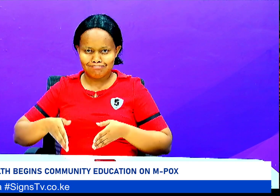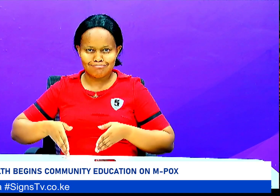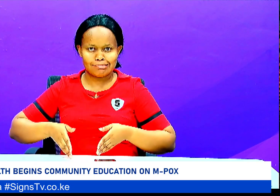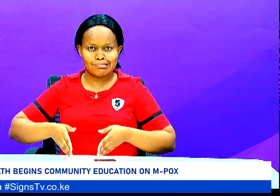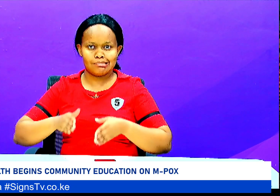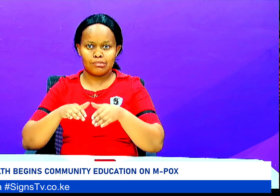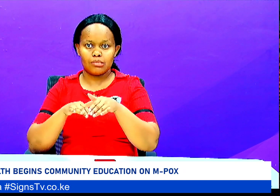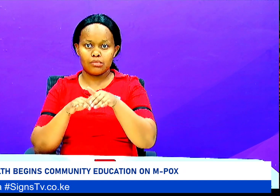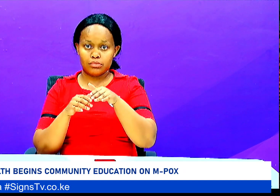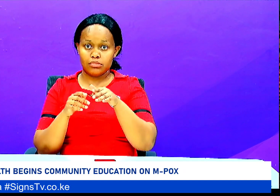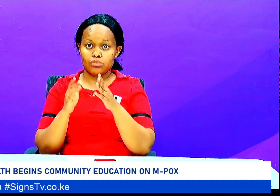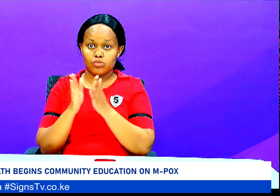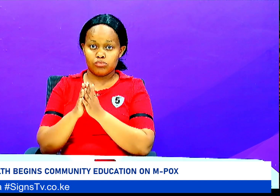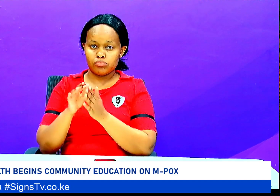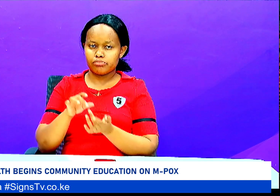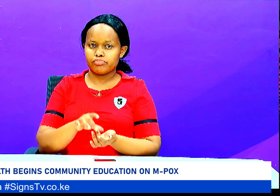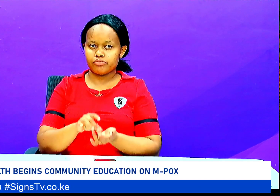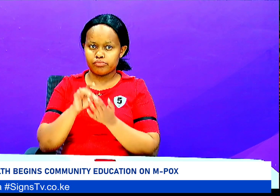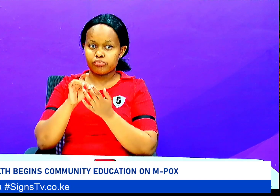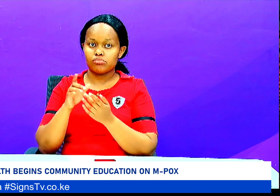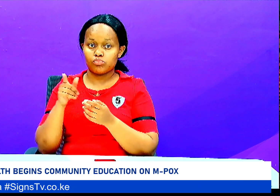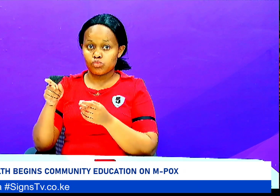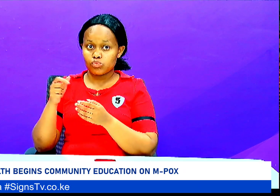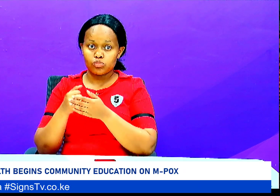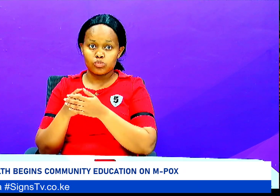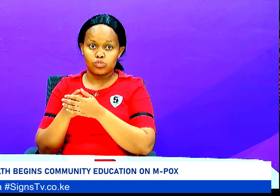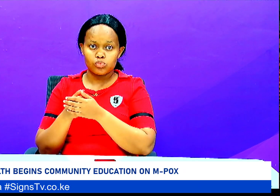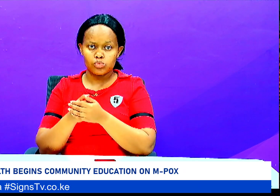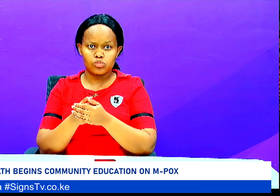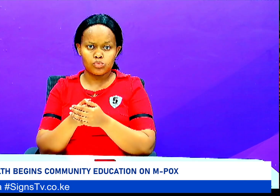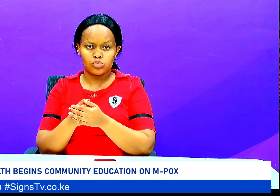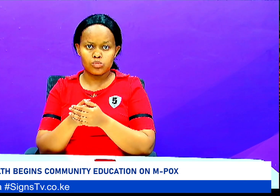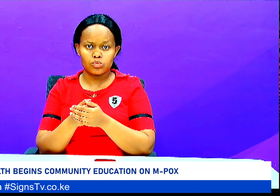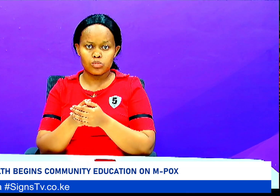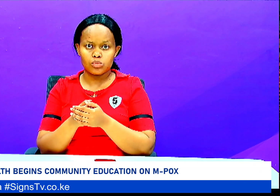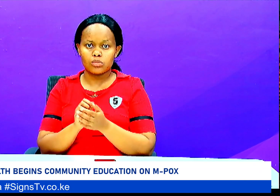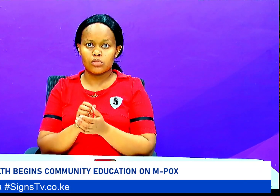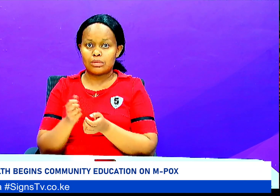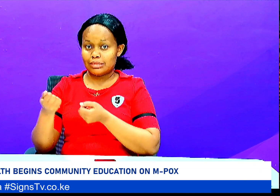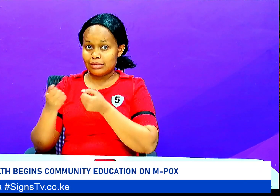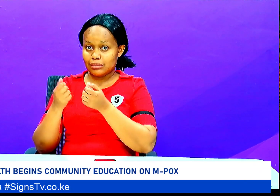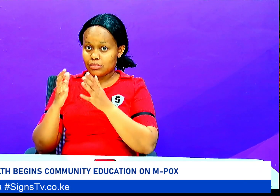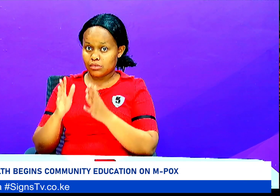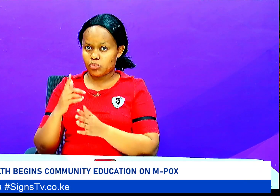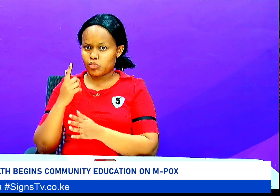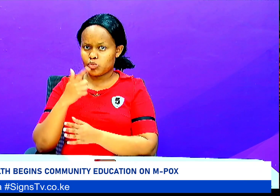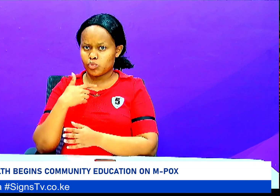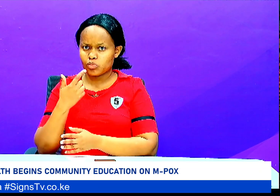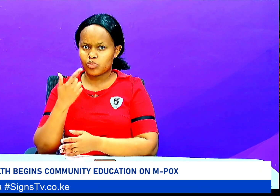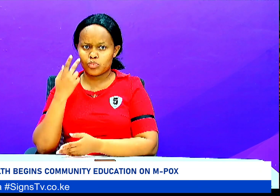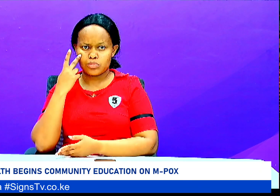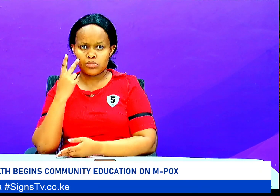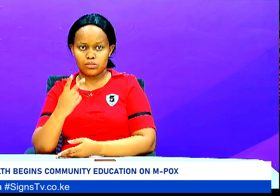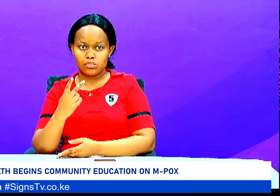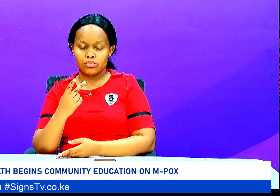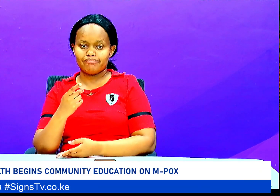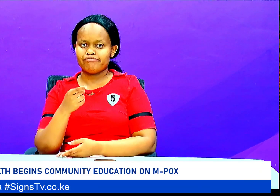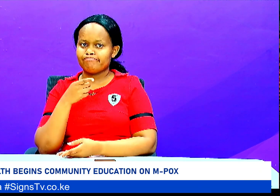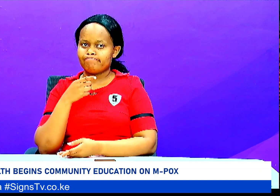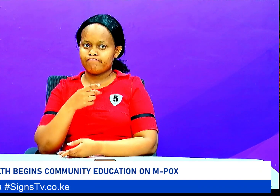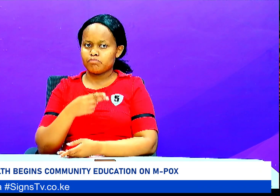people along the busy Nairobi-Mombasa highway, with a special focus on long-distance truck drivers who are